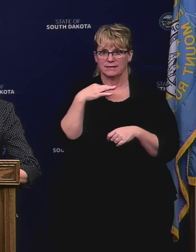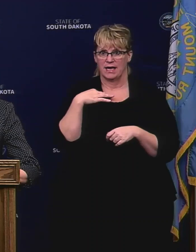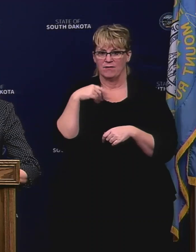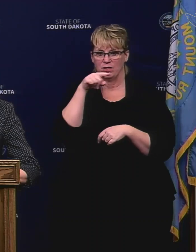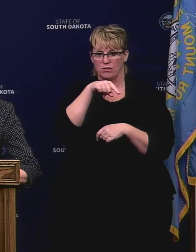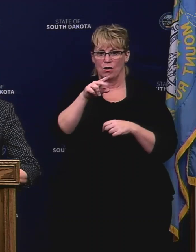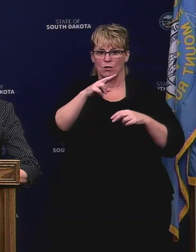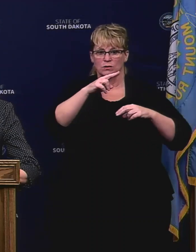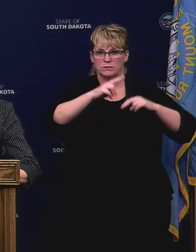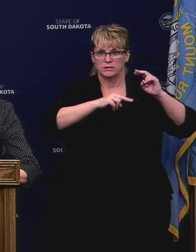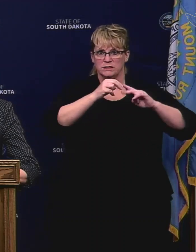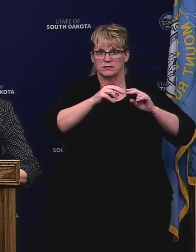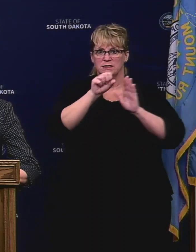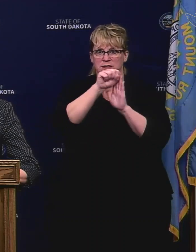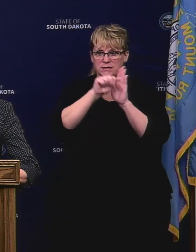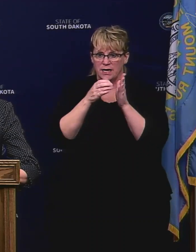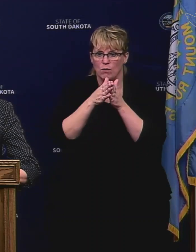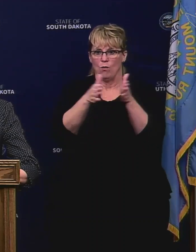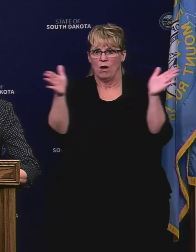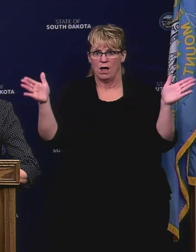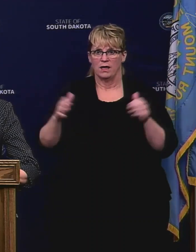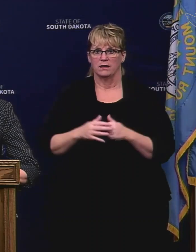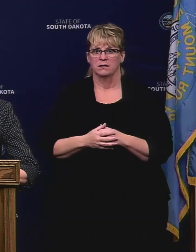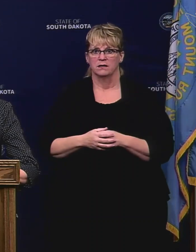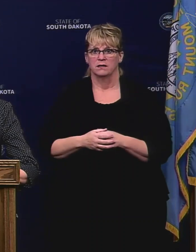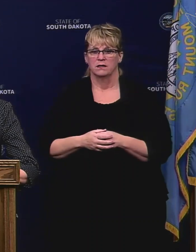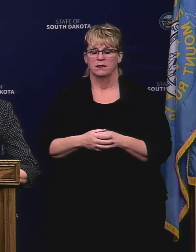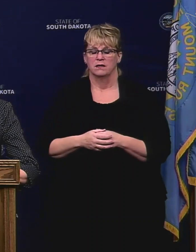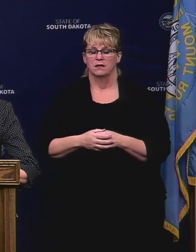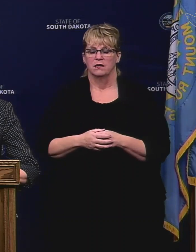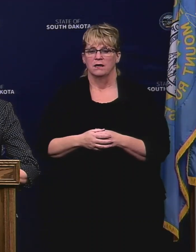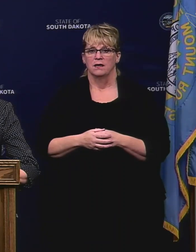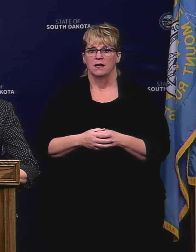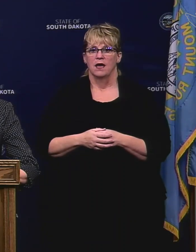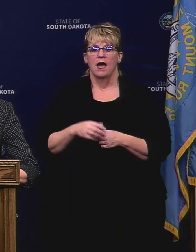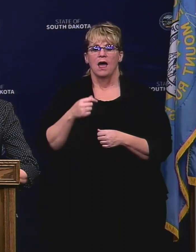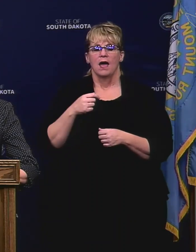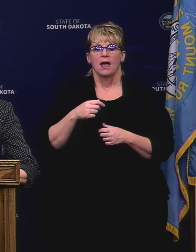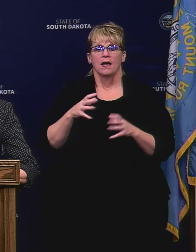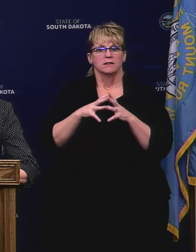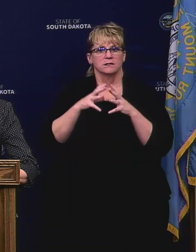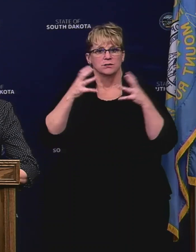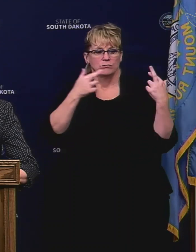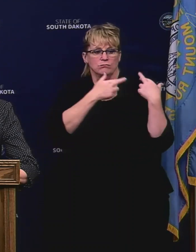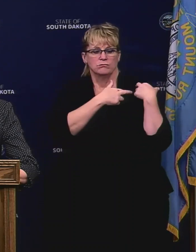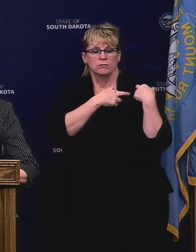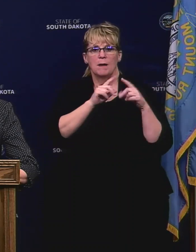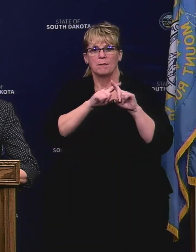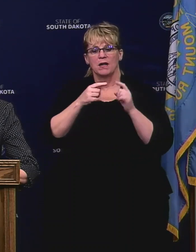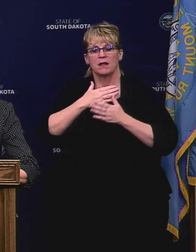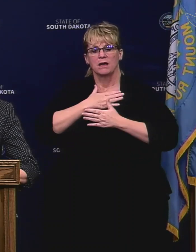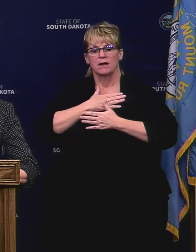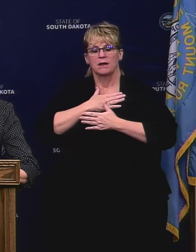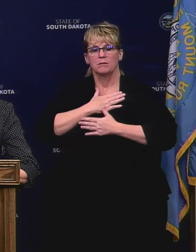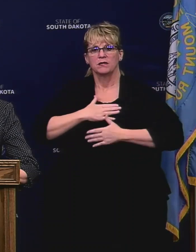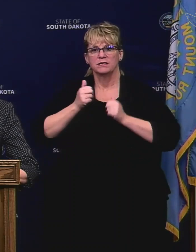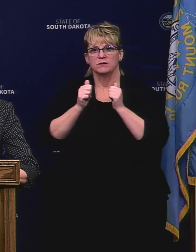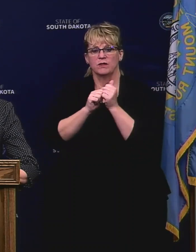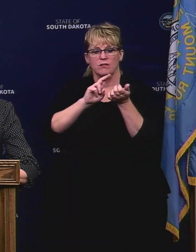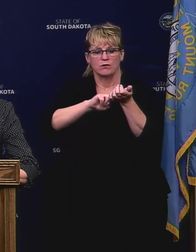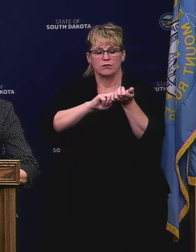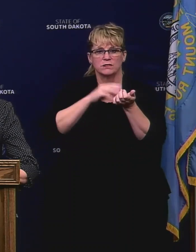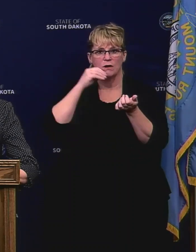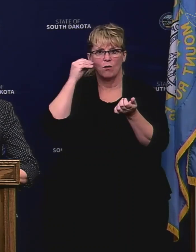those facilities statewide. This is a very tall order, but I'm very pleased by the response of the nursing home and assisted living